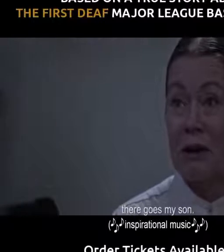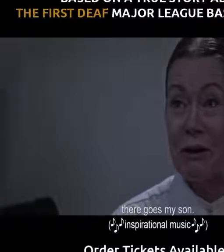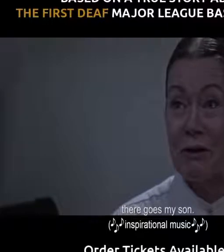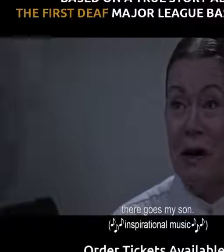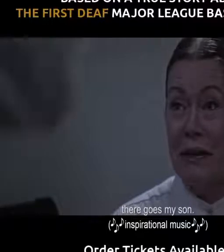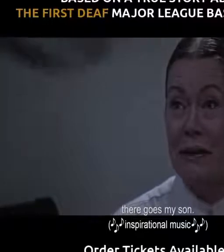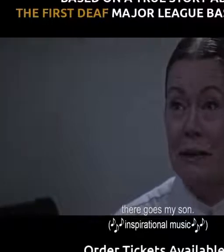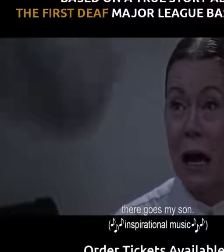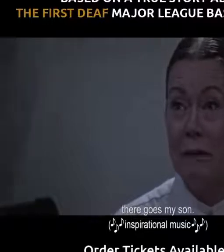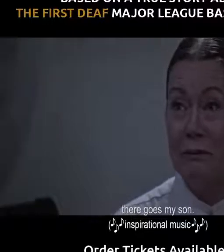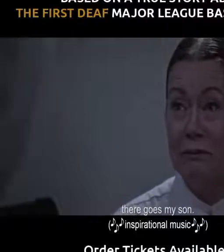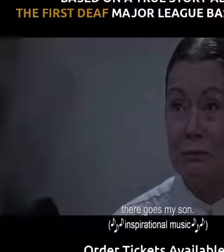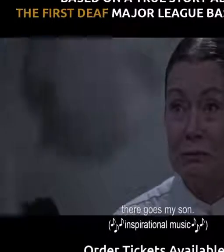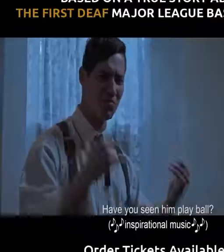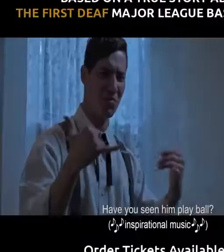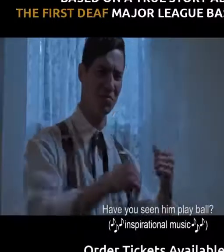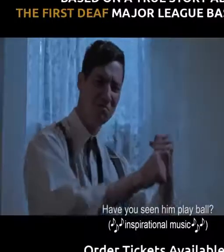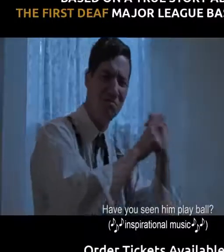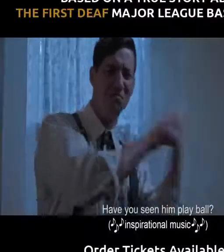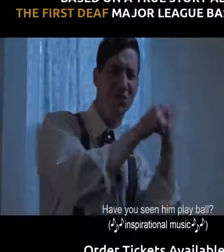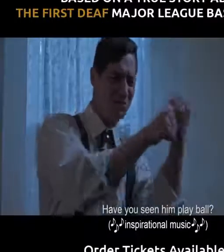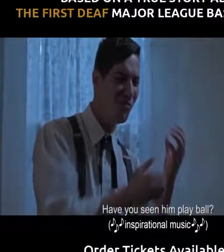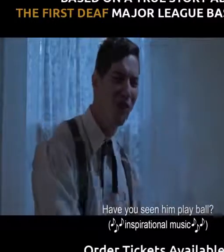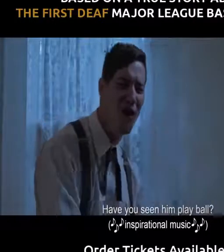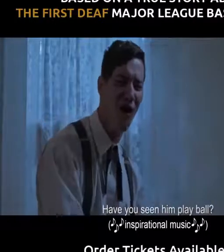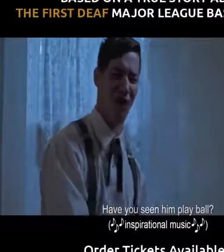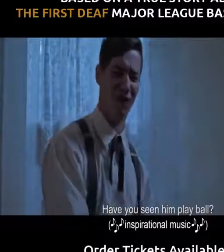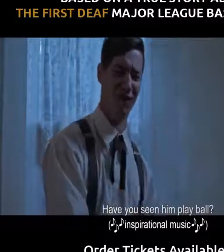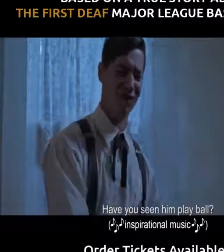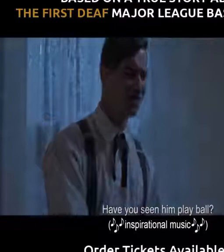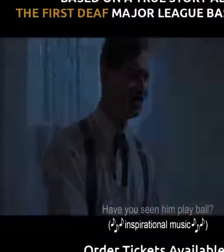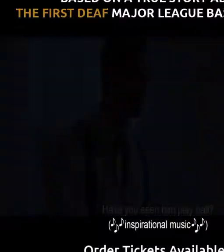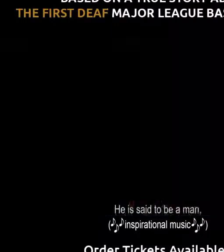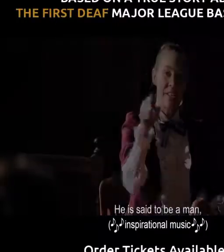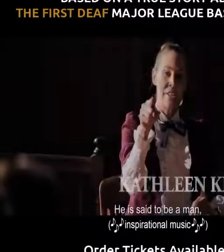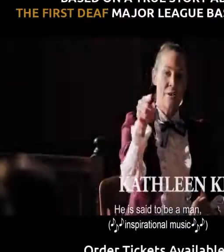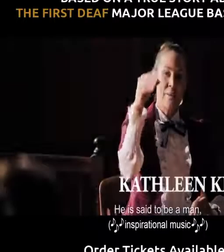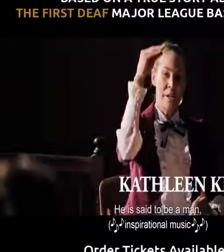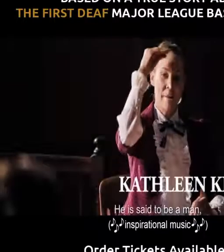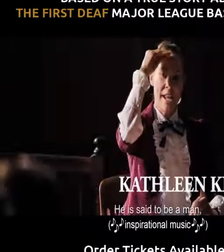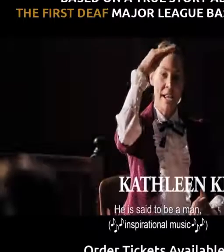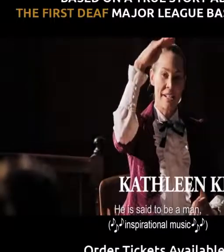goes my son. Have you seen him play ball? He is said to be a man